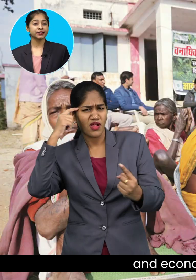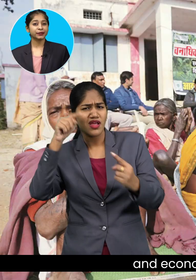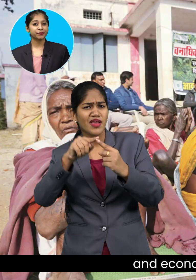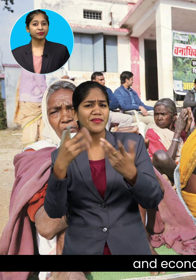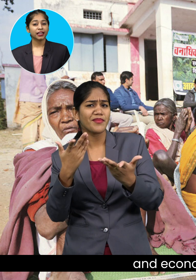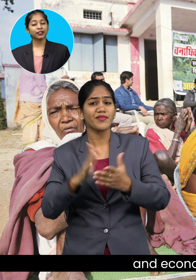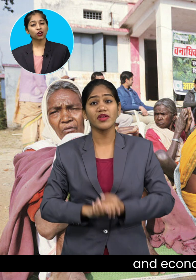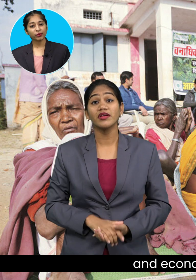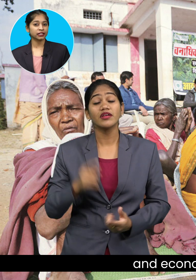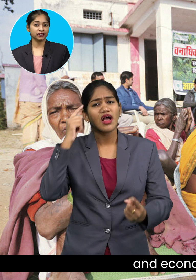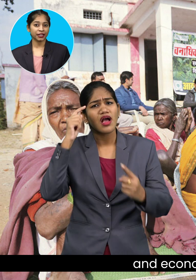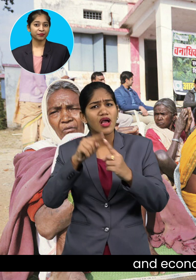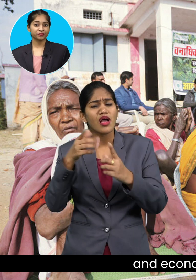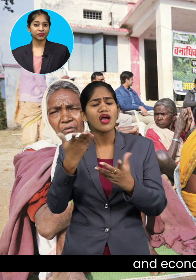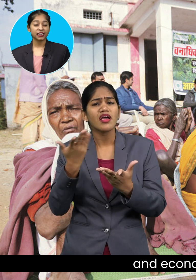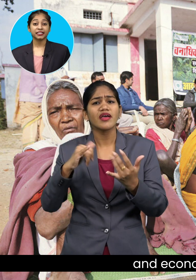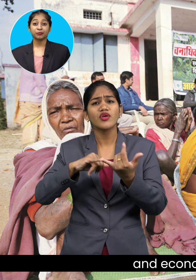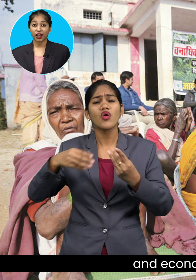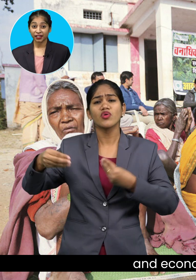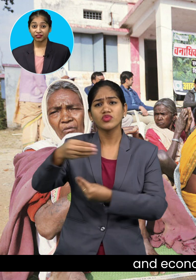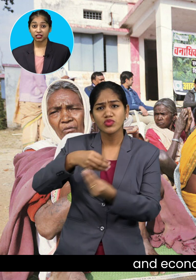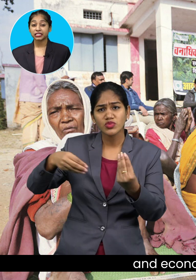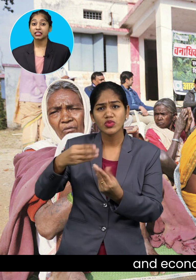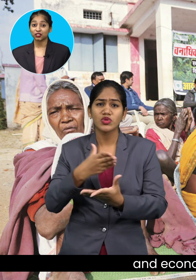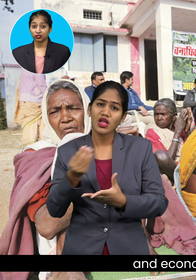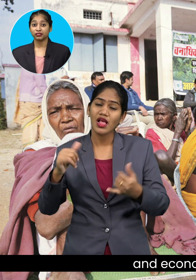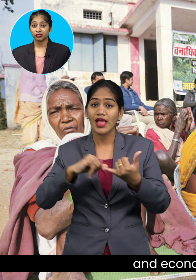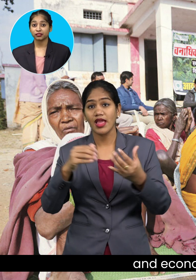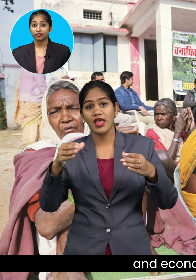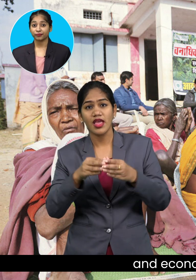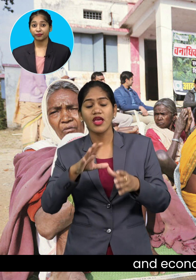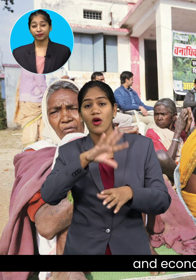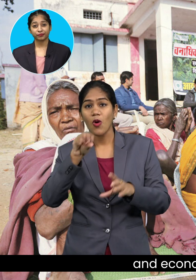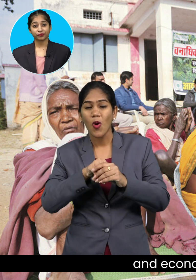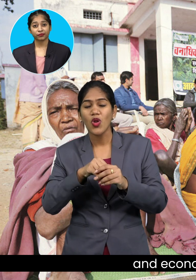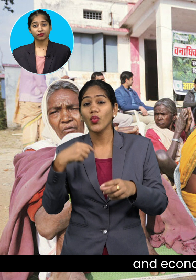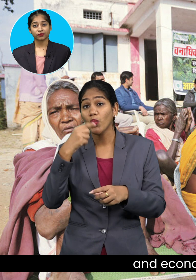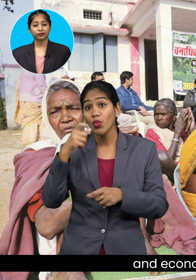and economically deprived sections.